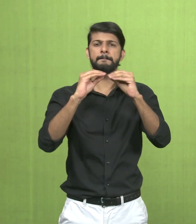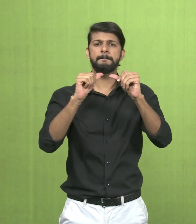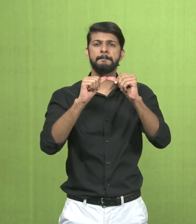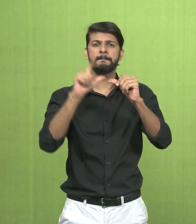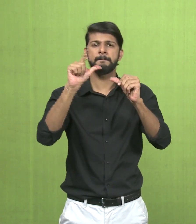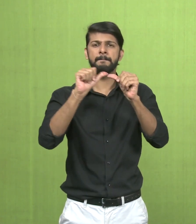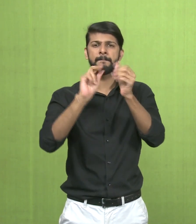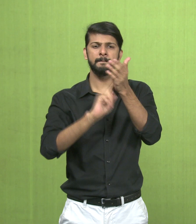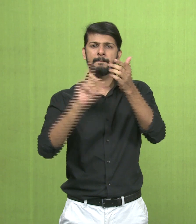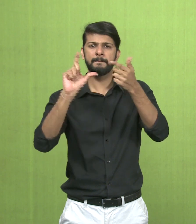balance.